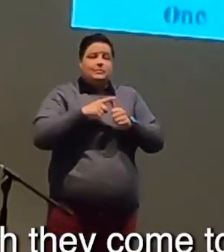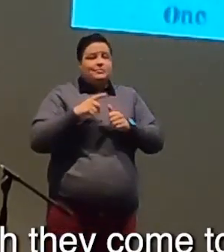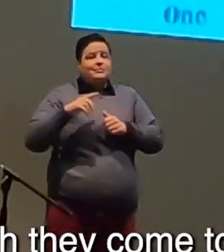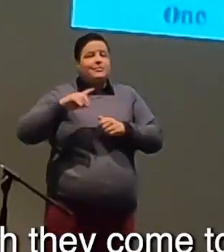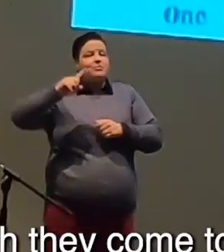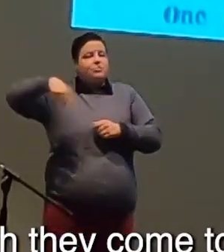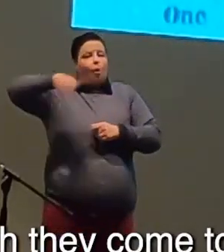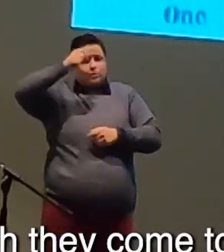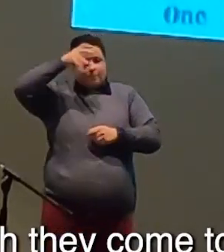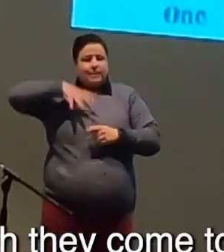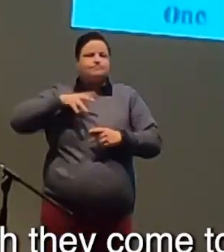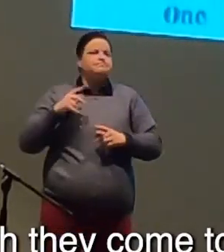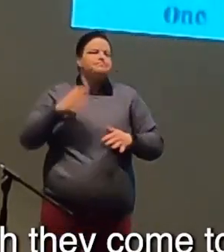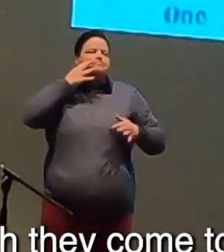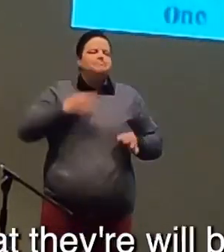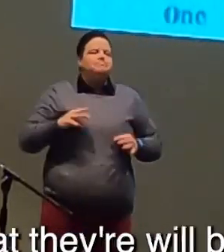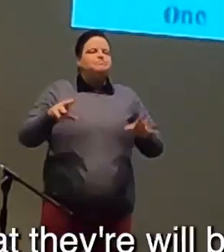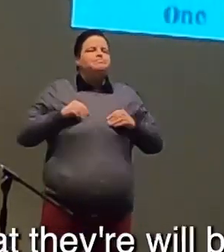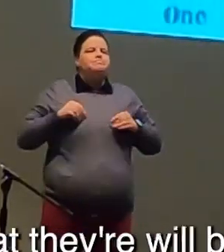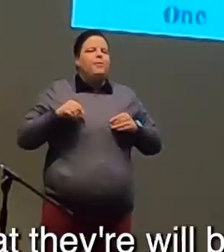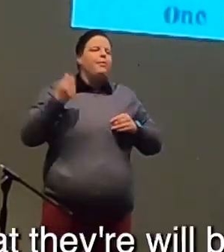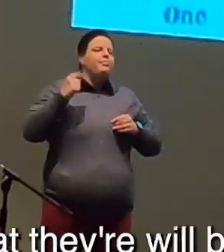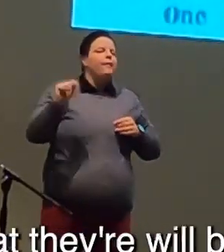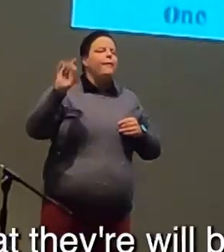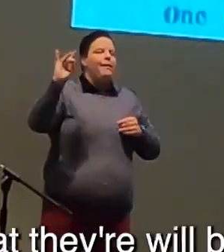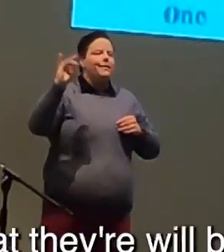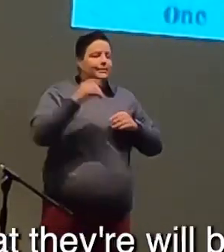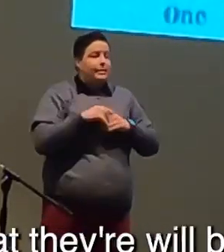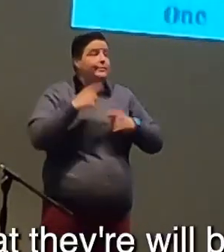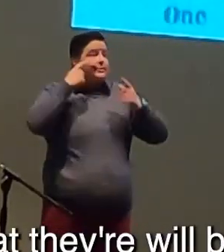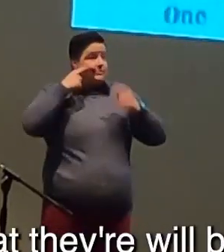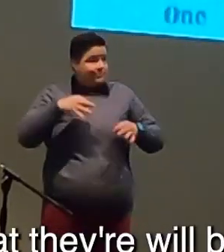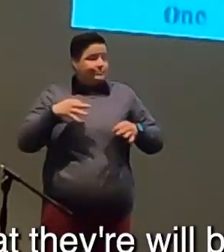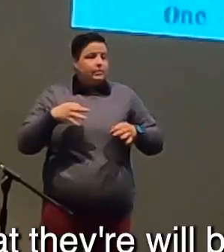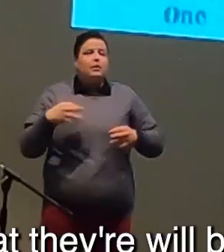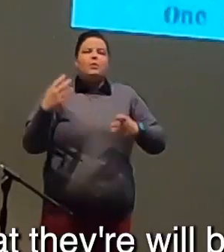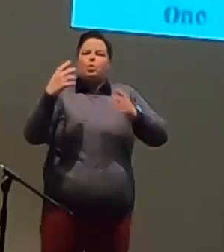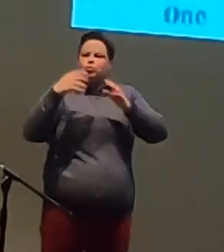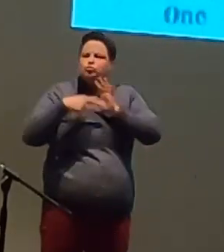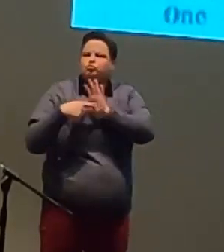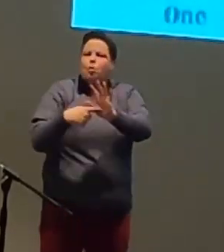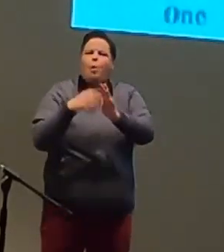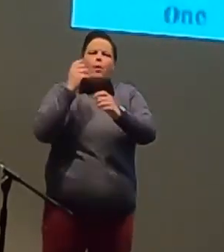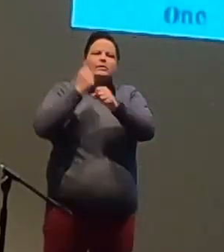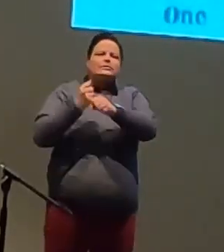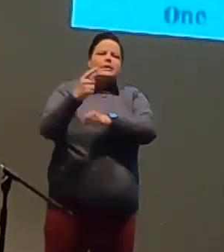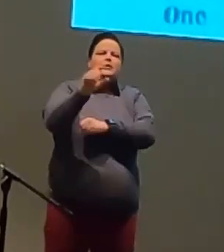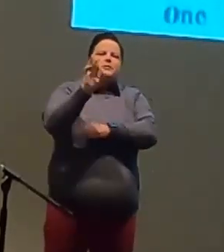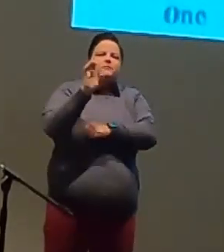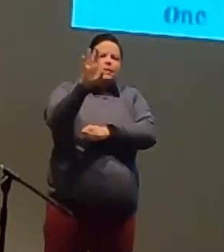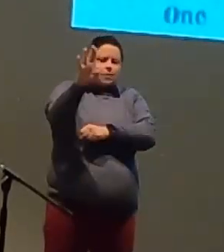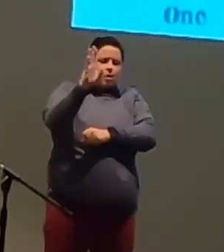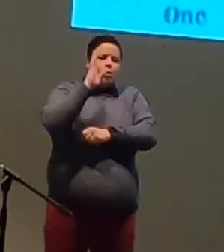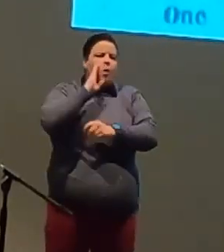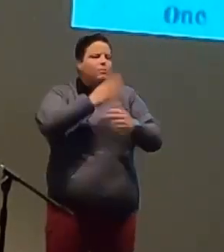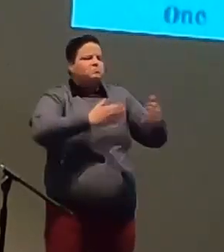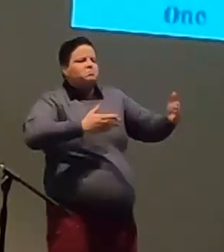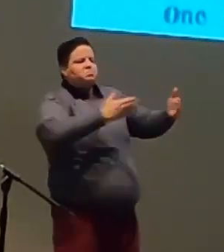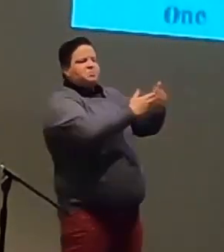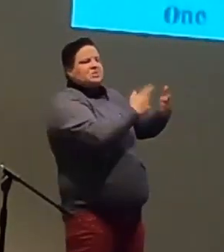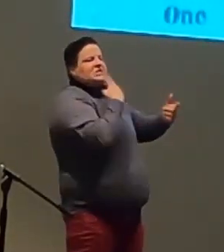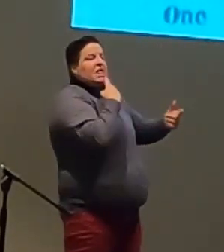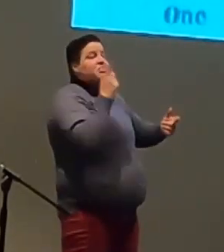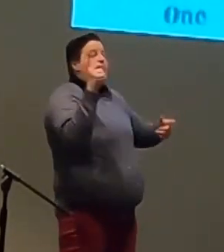embrace. And they go on to explain that they will be having an exhibition next February, and that they are essentially going against who they call